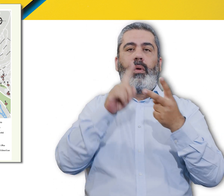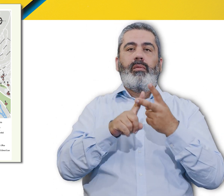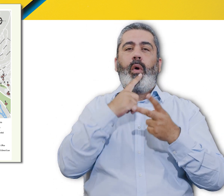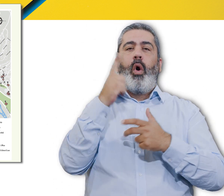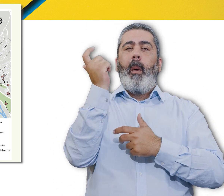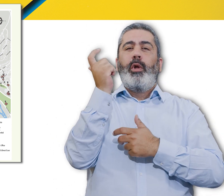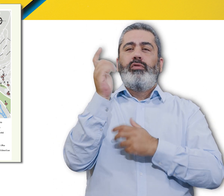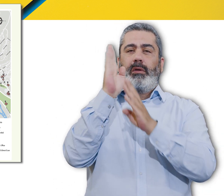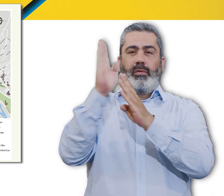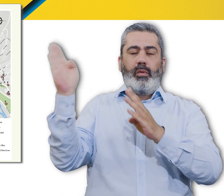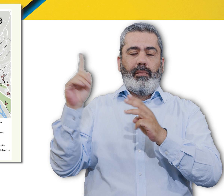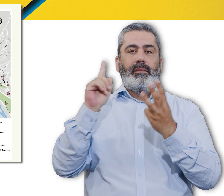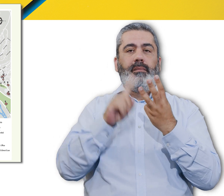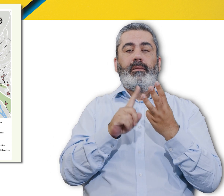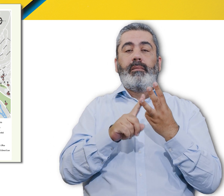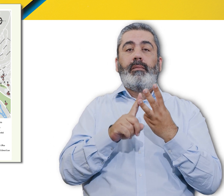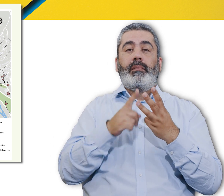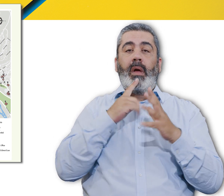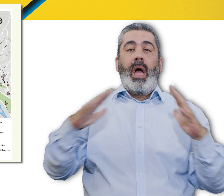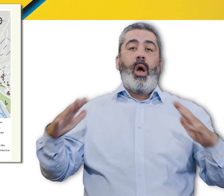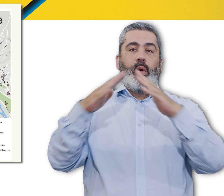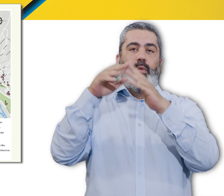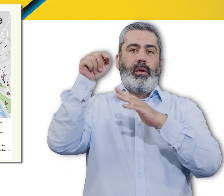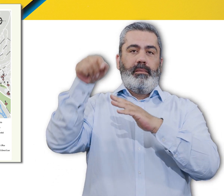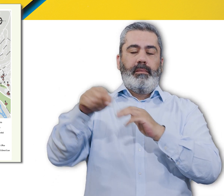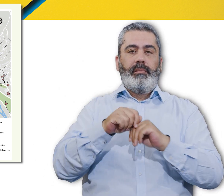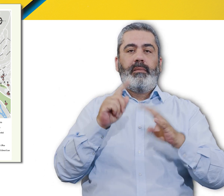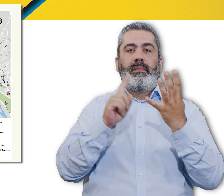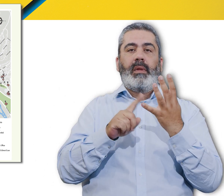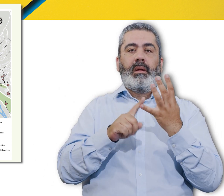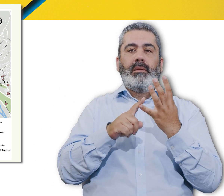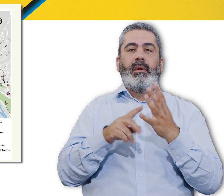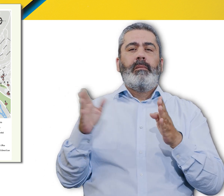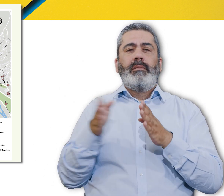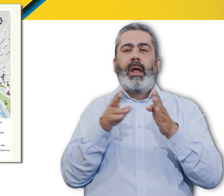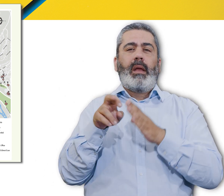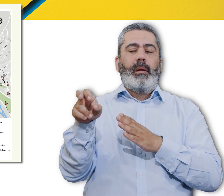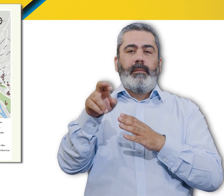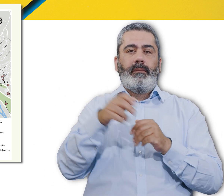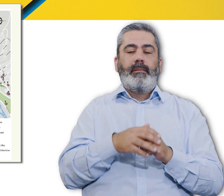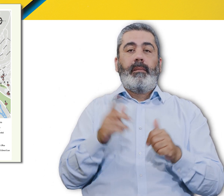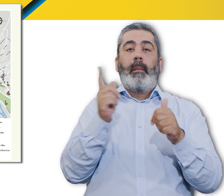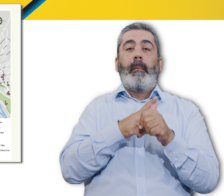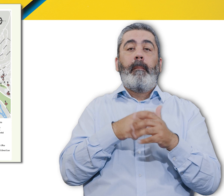2. Armory. 3. Acropolis. 4. Water system. 5.